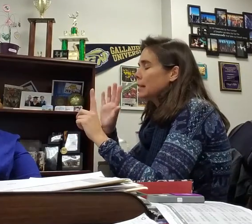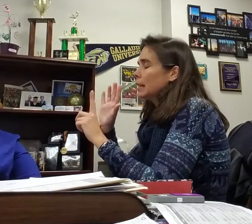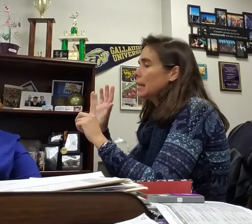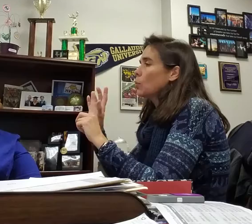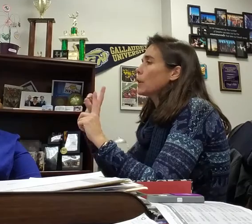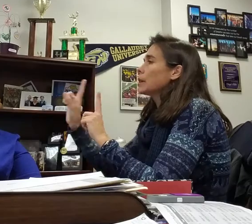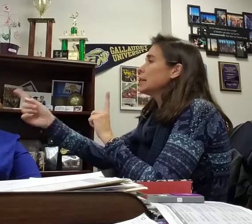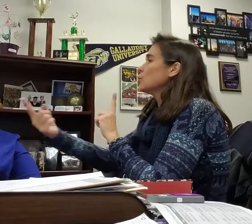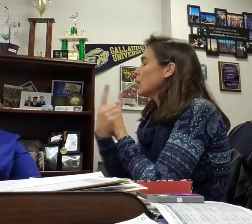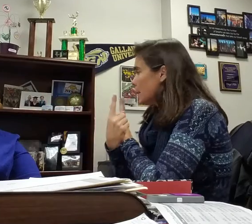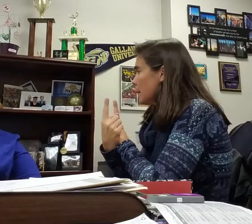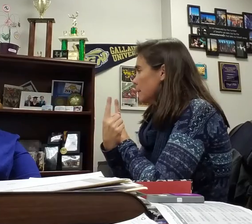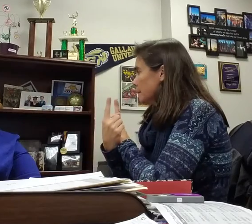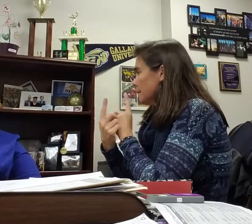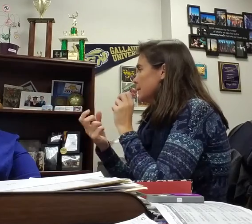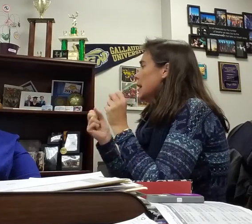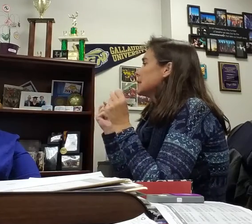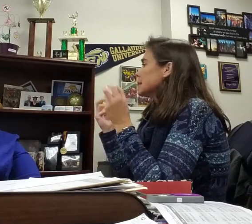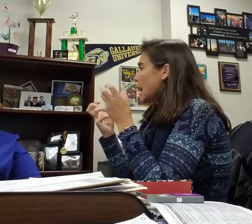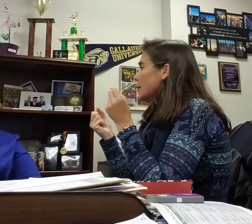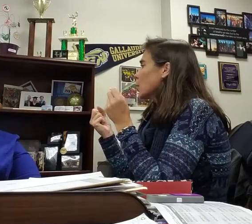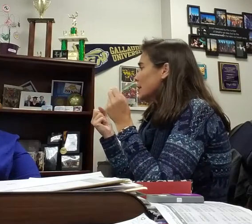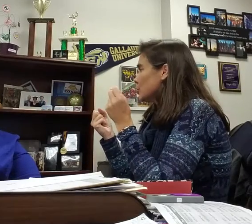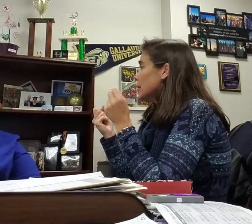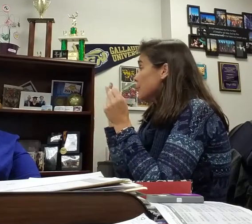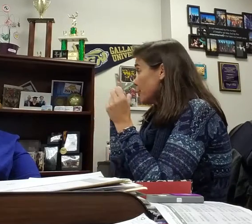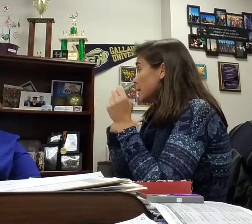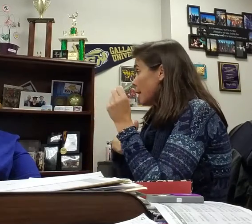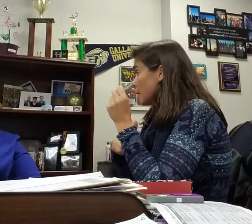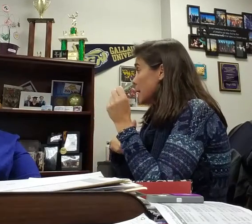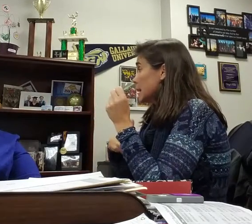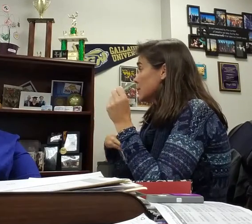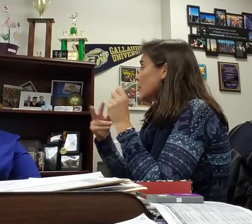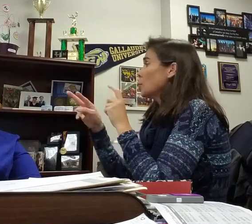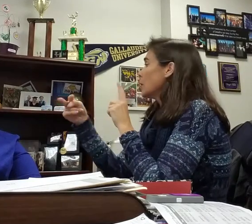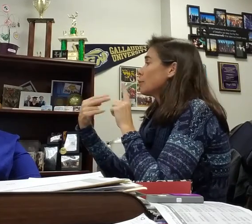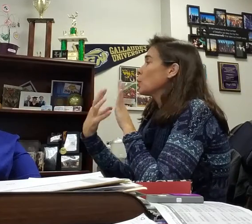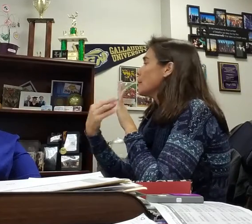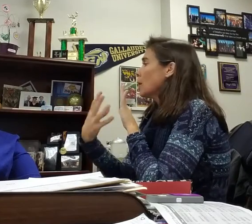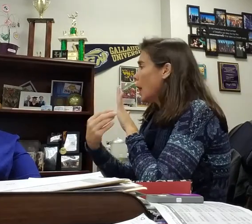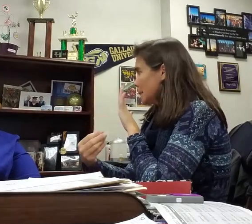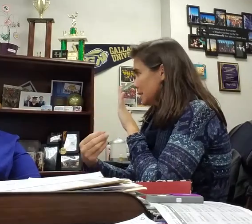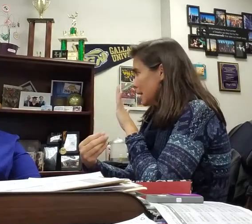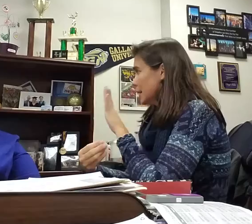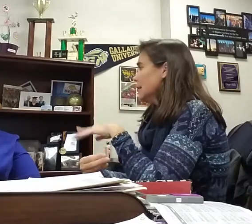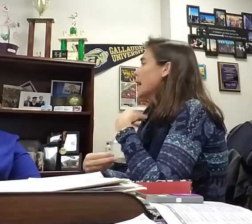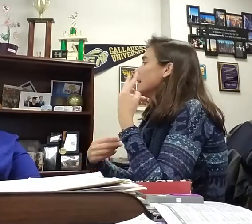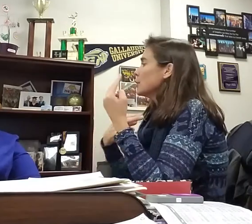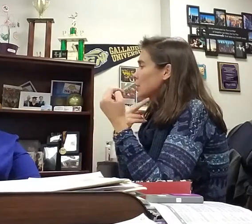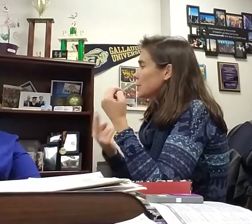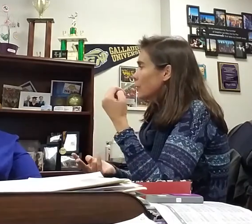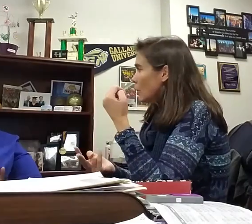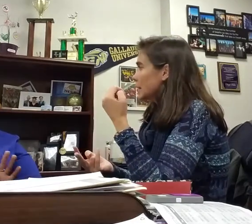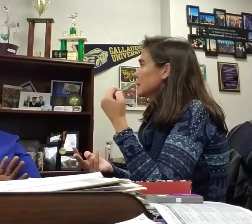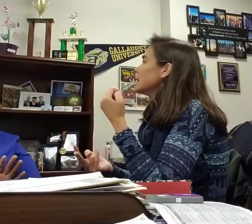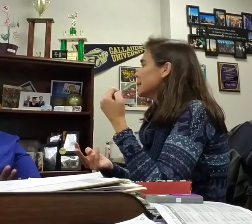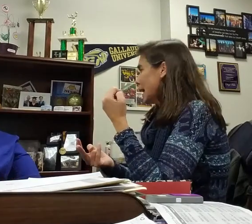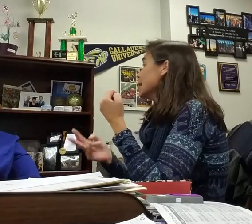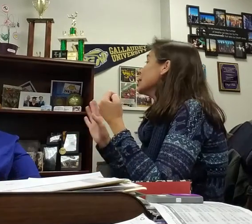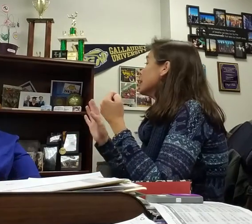get it where the kids will come up and sign their question in front of everybody so that we don't have to worry about copy signing. And I didn't even just think voice. to try to copy until